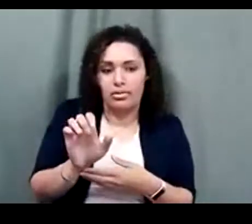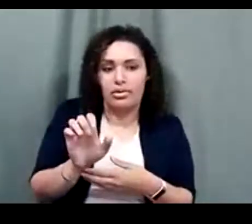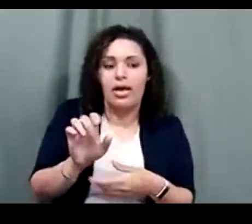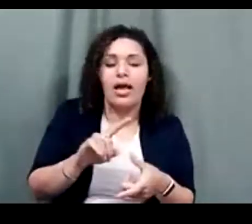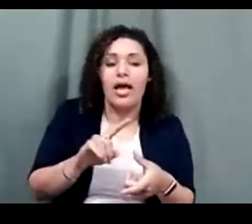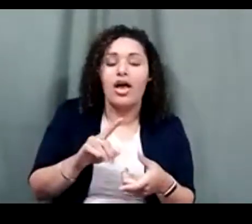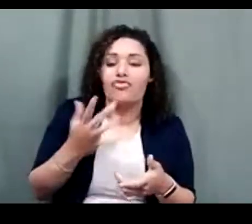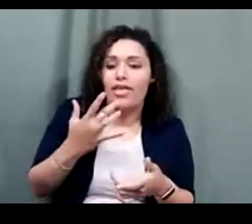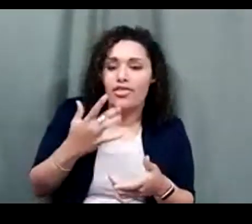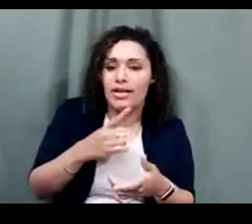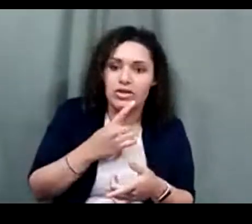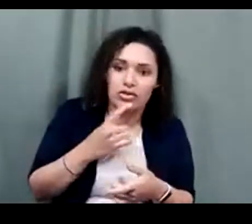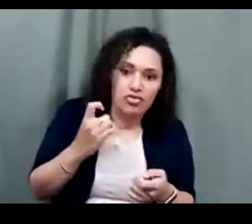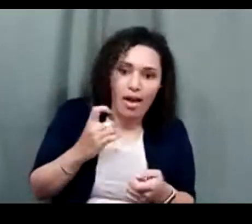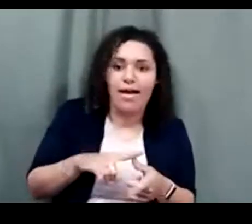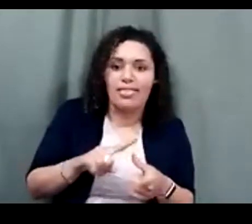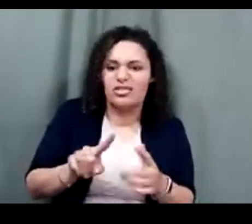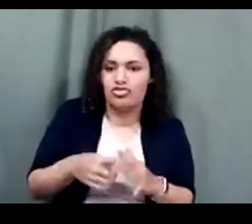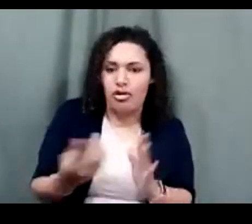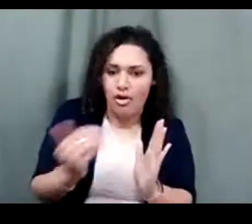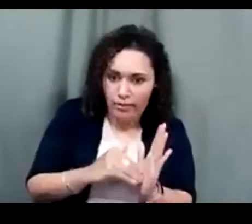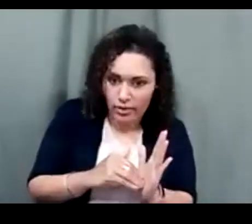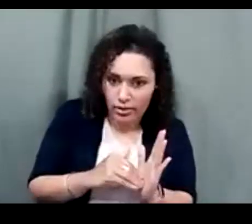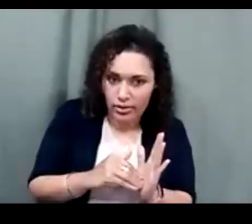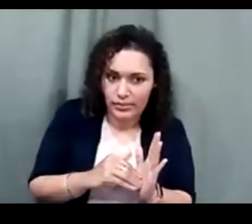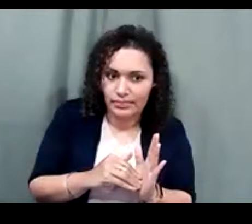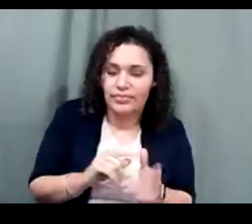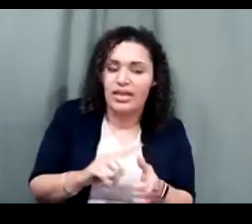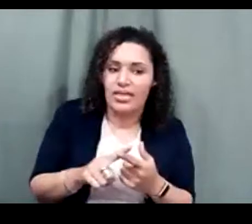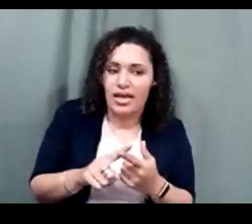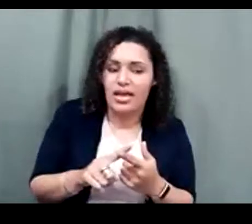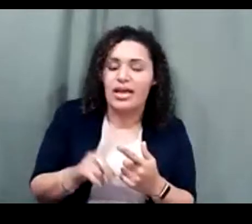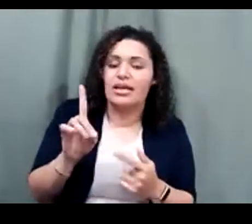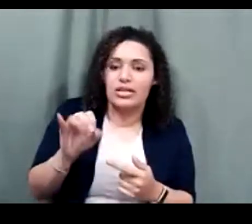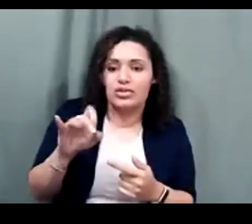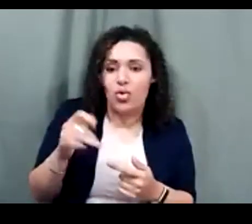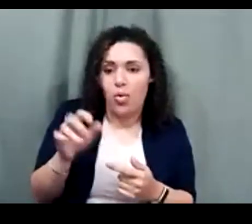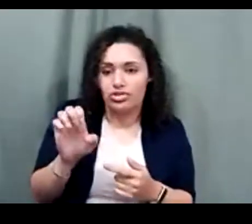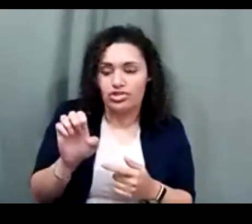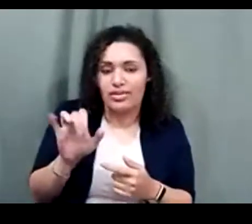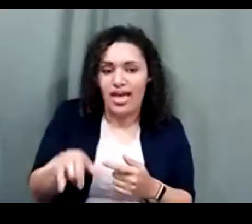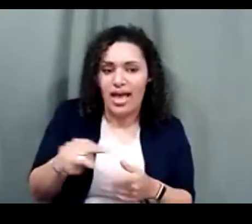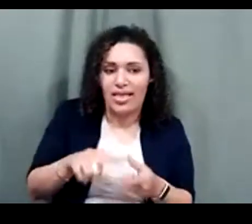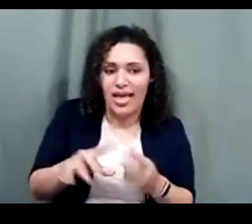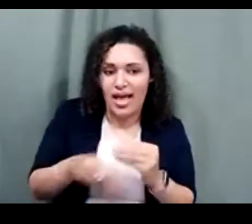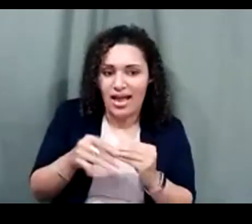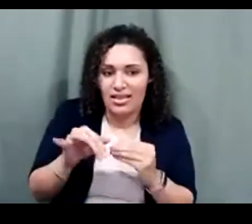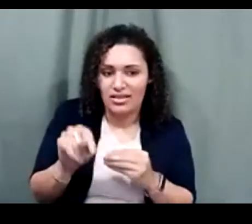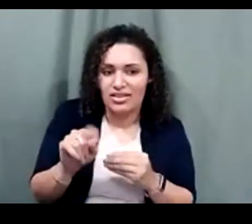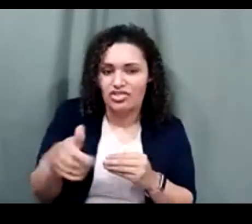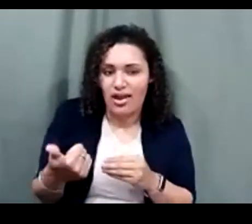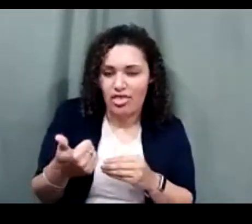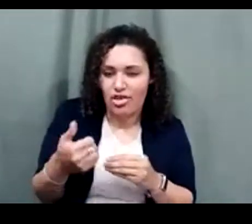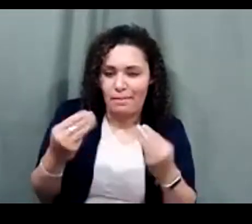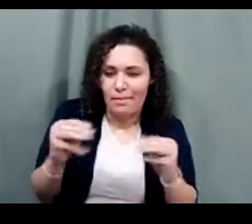and then kind of starting it over. So, and then we disgorged it and cleaned the yeast and all that. So it's kind of a champagne method. There's another term for that when